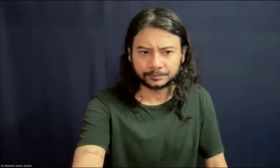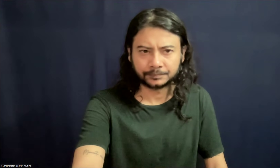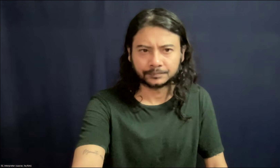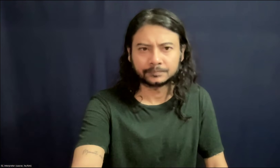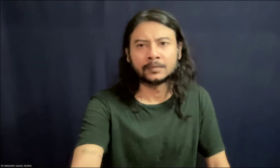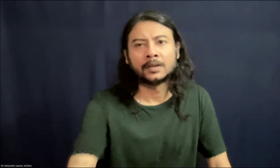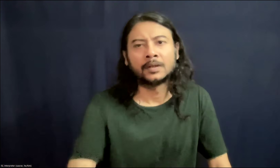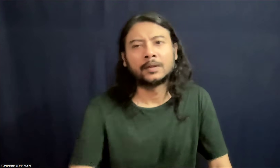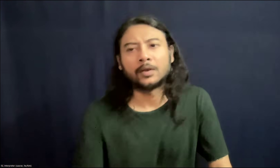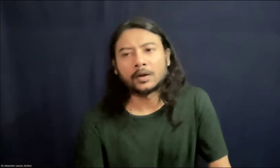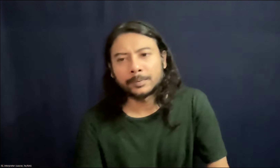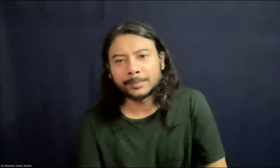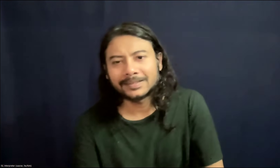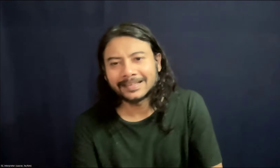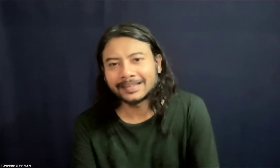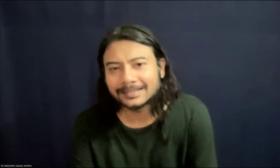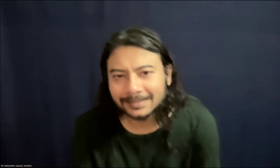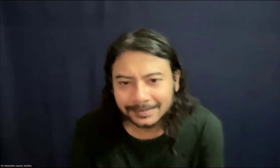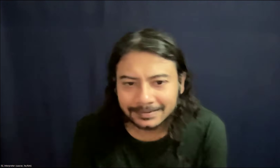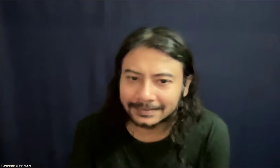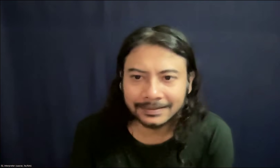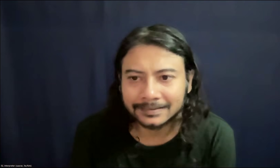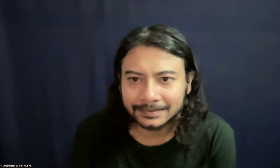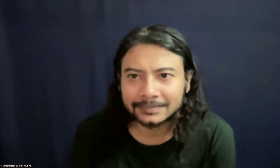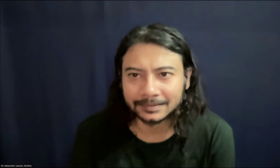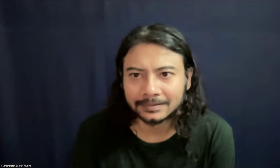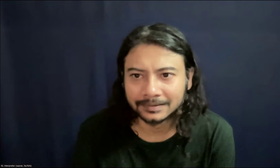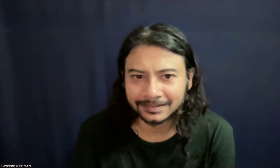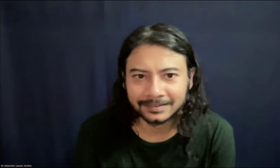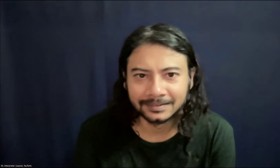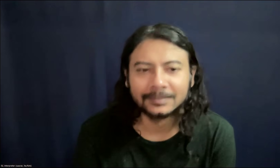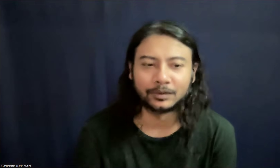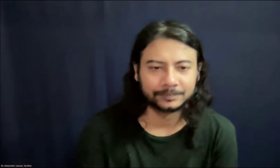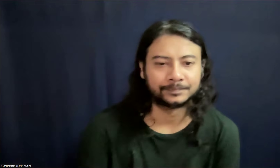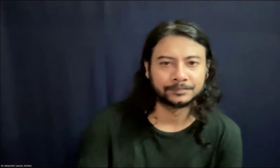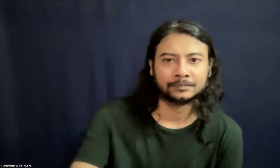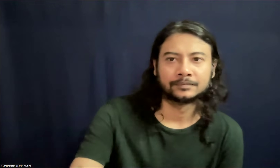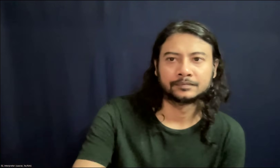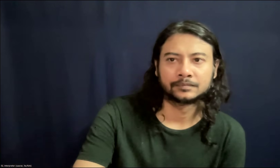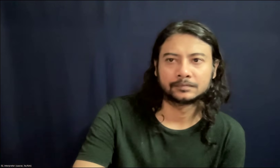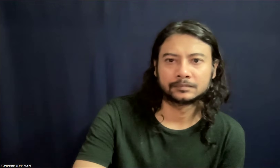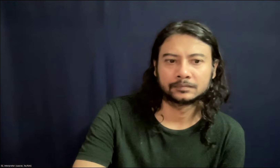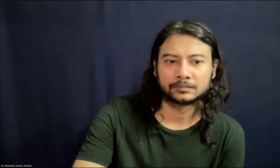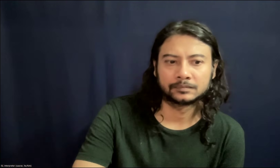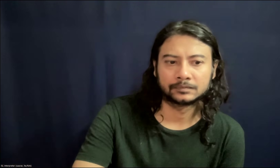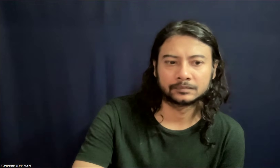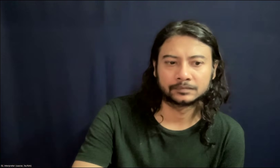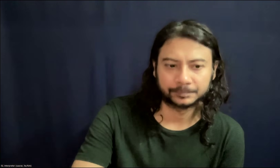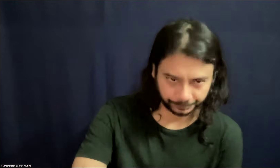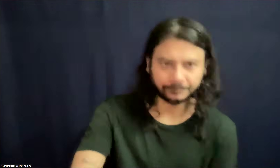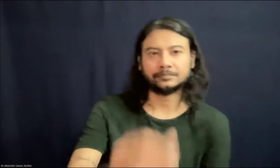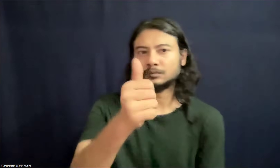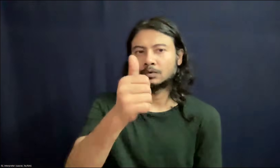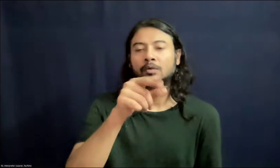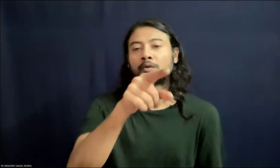Yes. Okay. Fine. So I'll A lot of quickly people take. are saying yes, yes, yes, yes, yes. Okay. So I'll take these questions. Jai Prakash Prabhu and